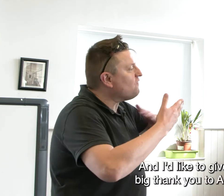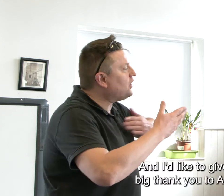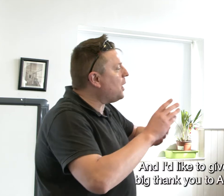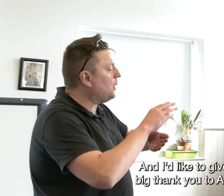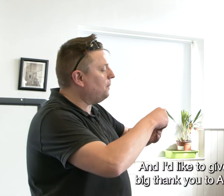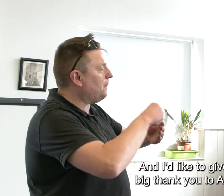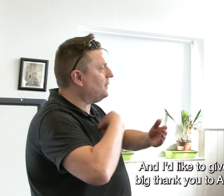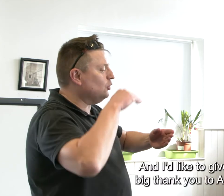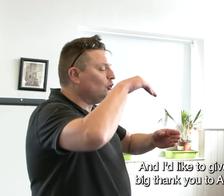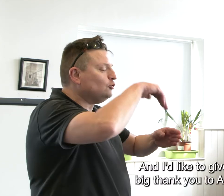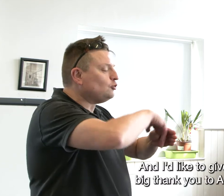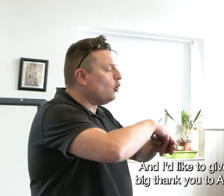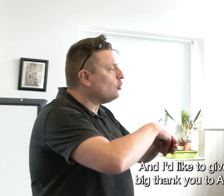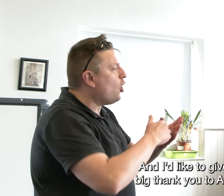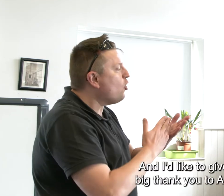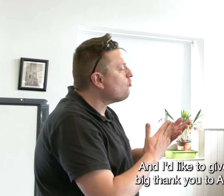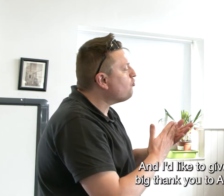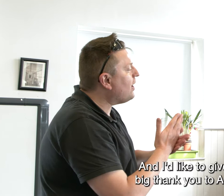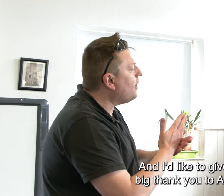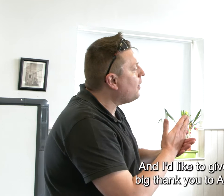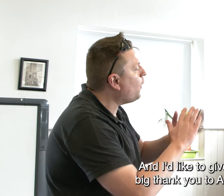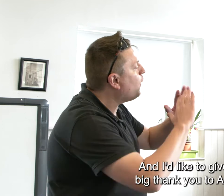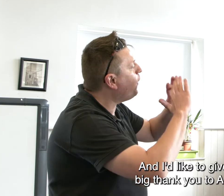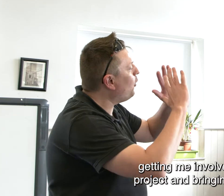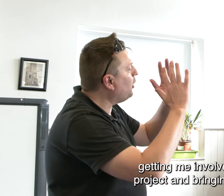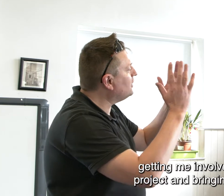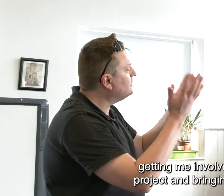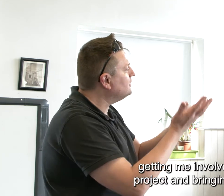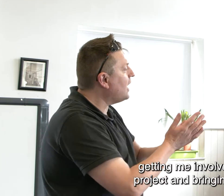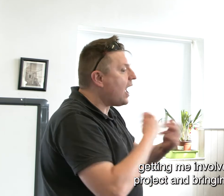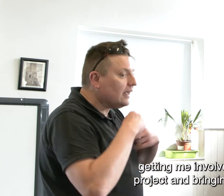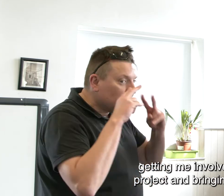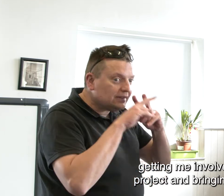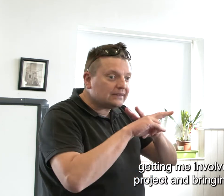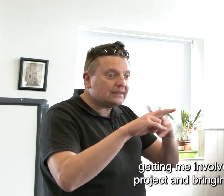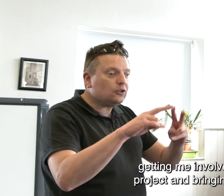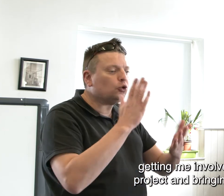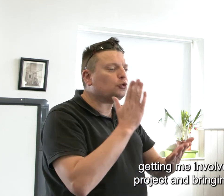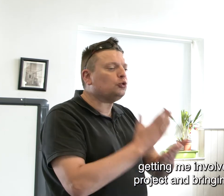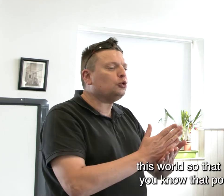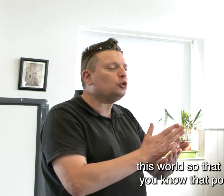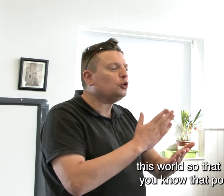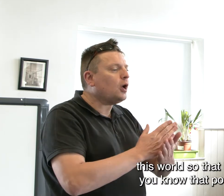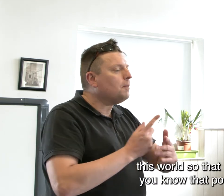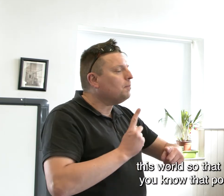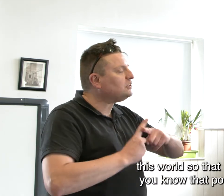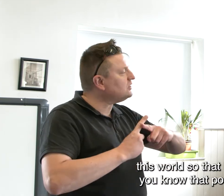And I'd like to give a great big thank you to Andrew for getting me involved in this project and bringing me into this world so that I can see, you